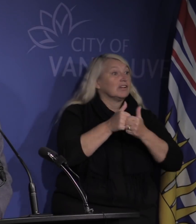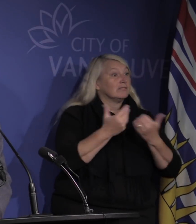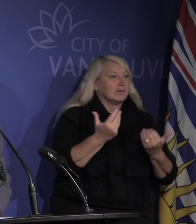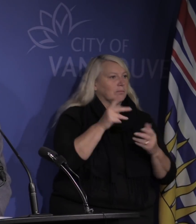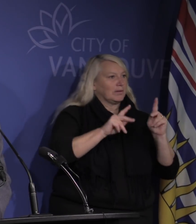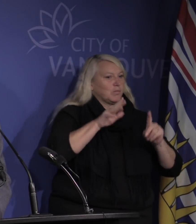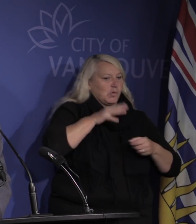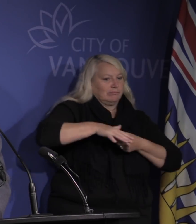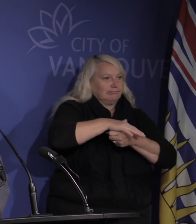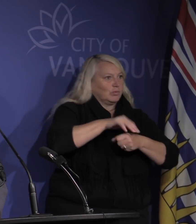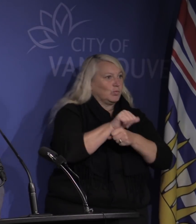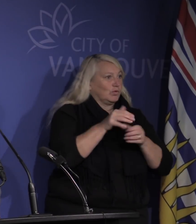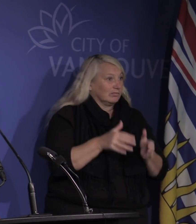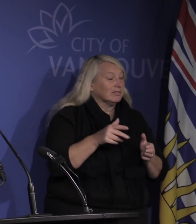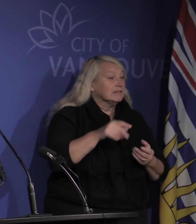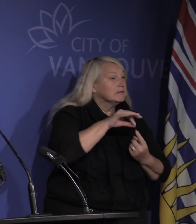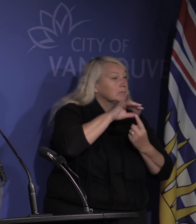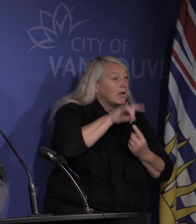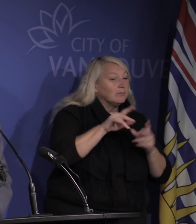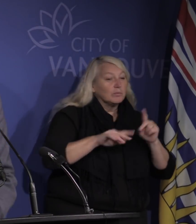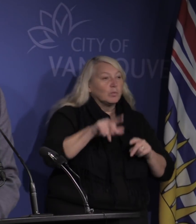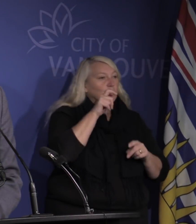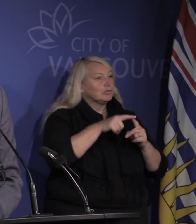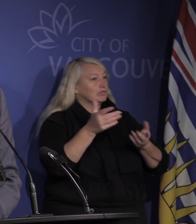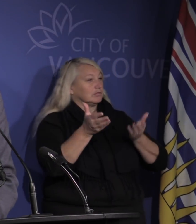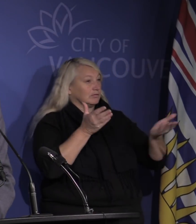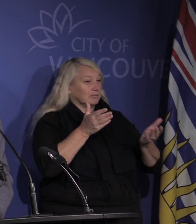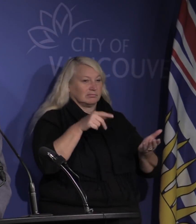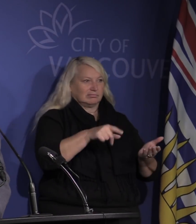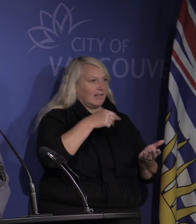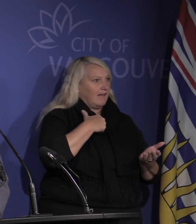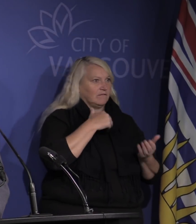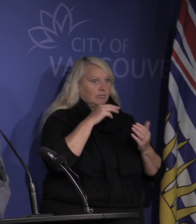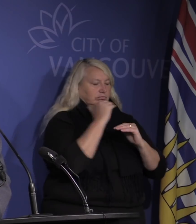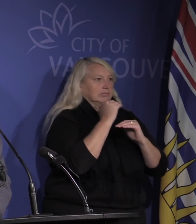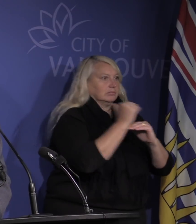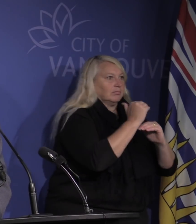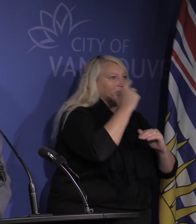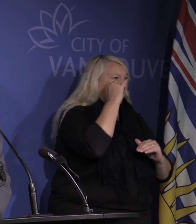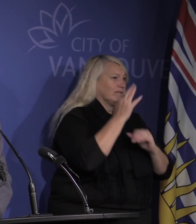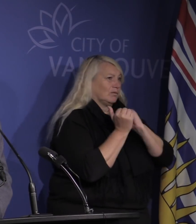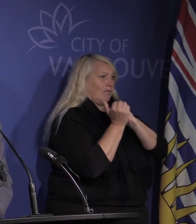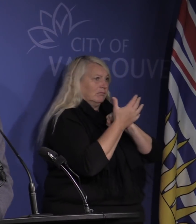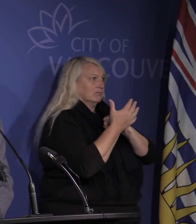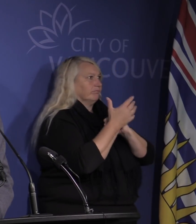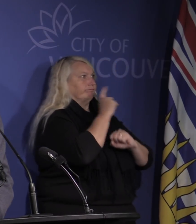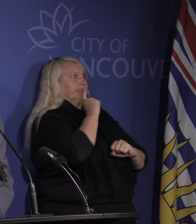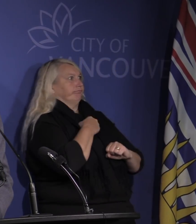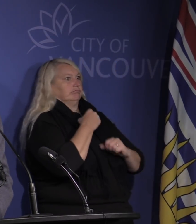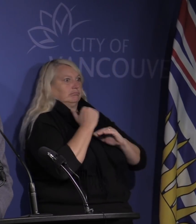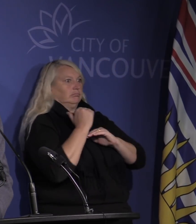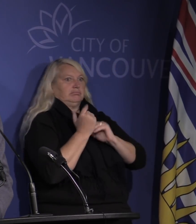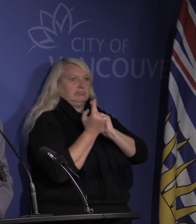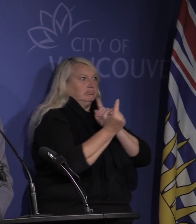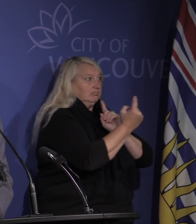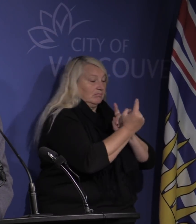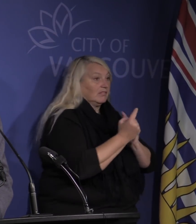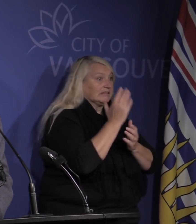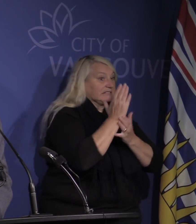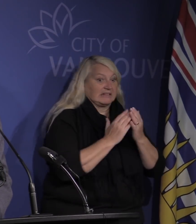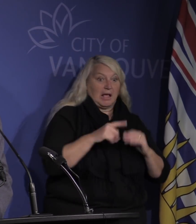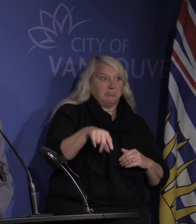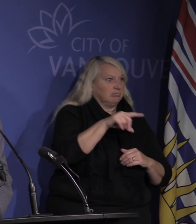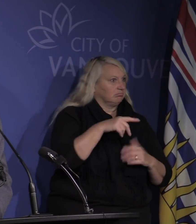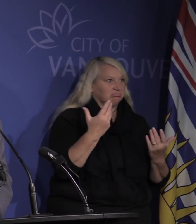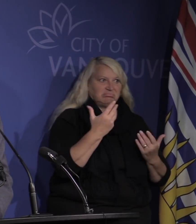now, many workers, especially those who work in the service sector who are dealing with restrictions because of COVID-19, are already or soon to be out of